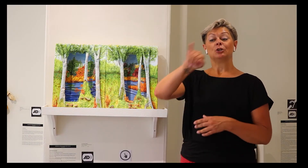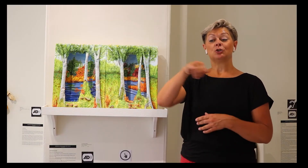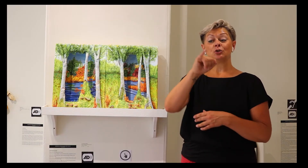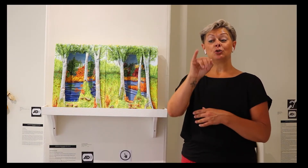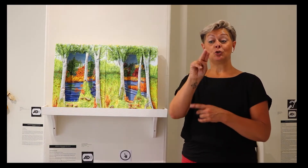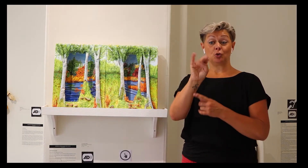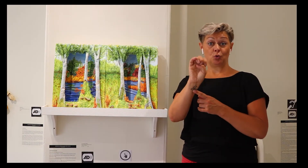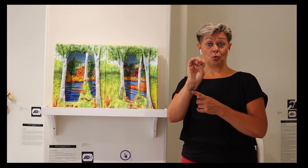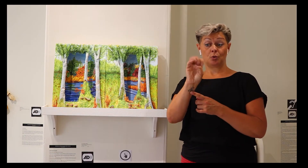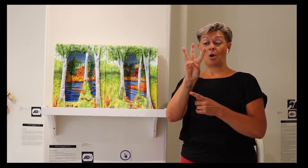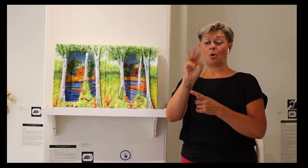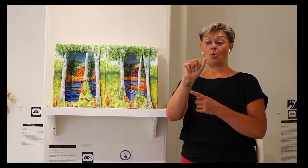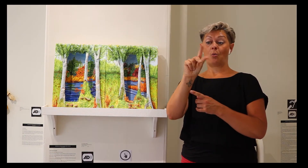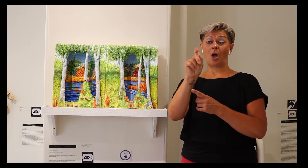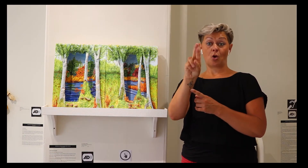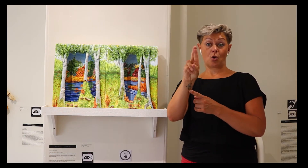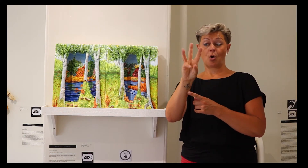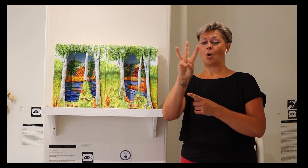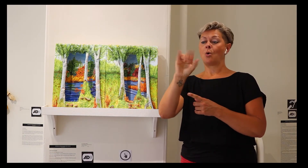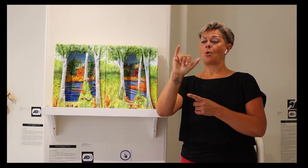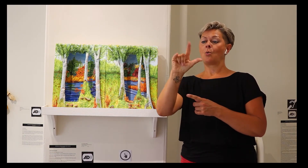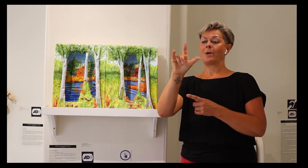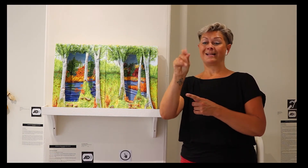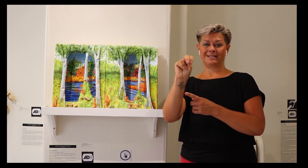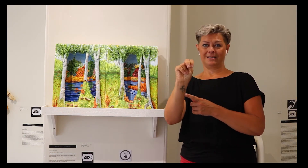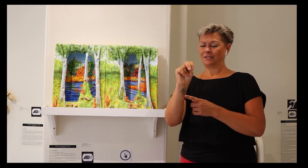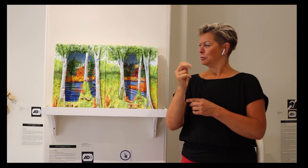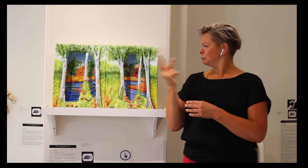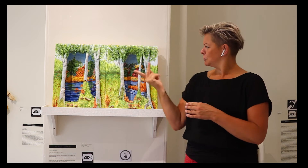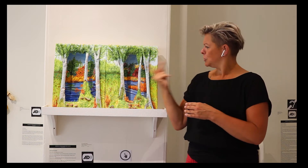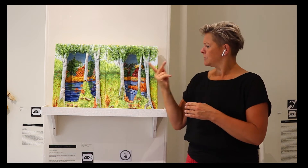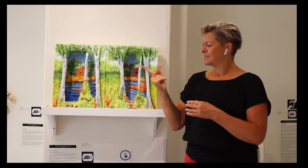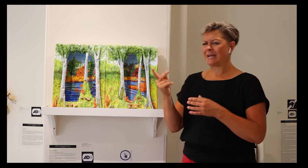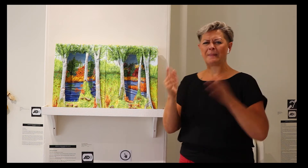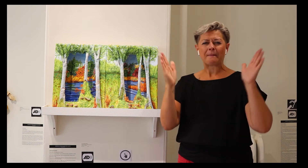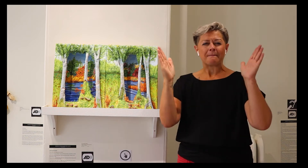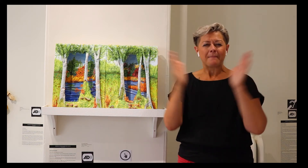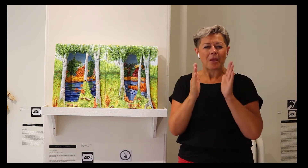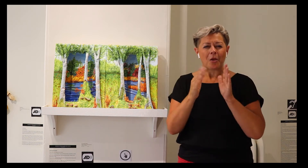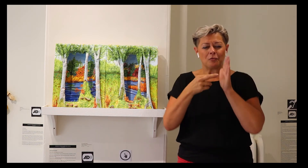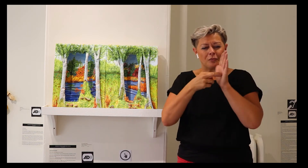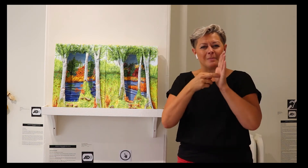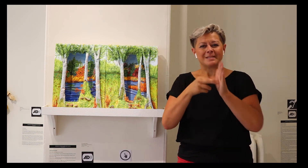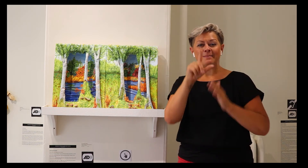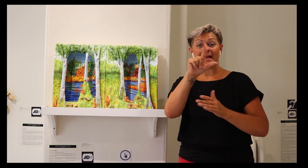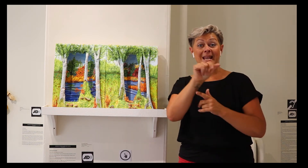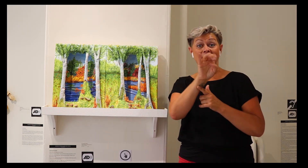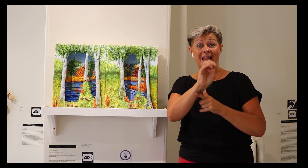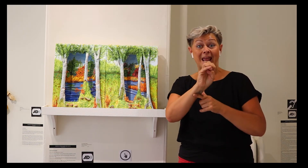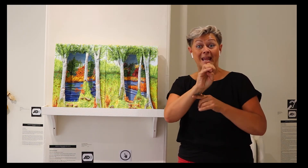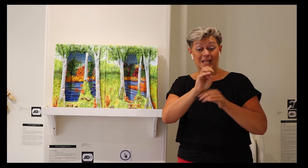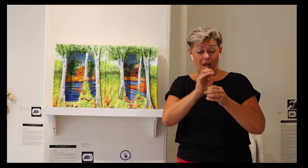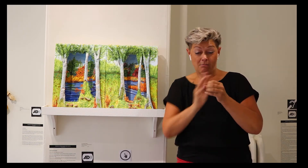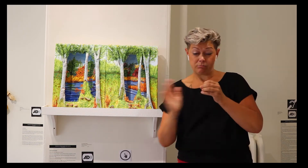June Walker-Wilson. These 2 pieces are miniature representations of a lake surrounded by a